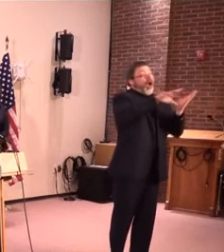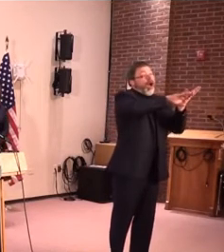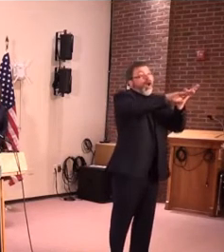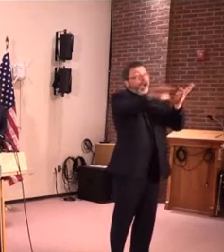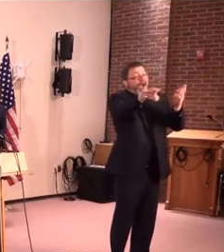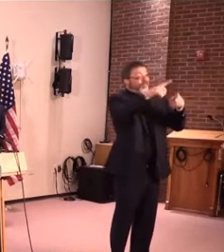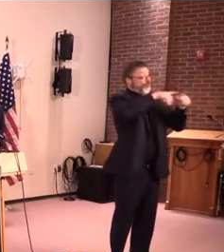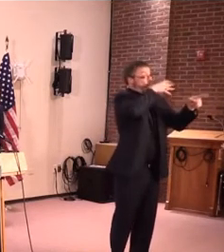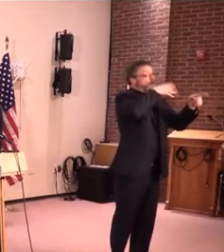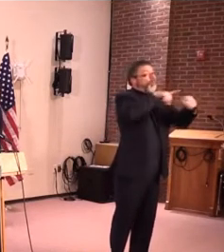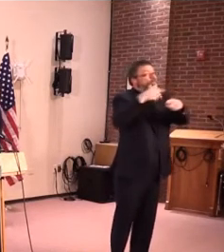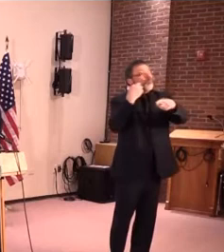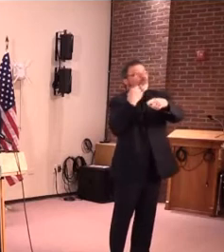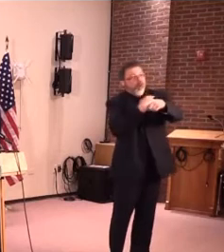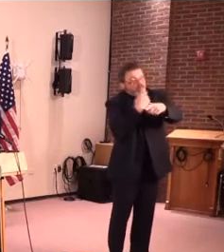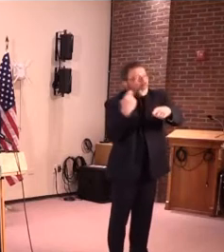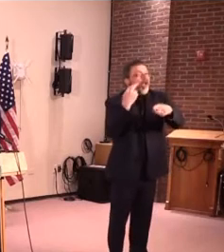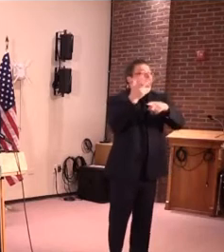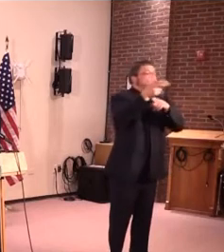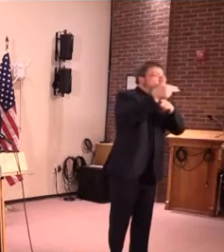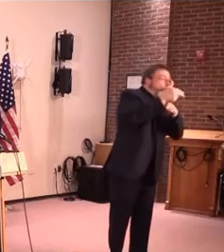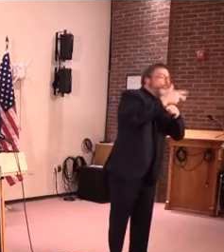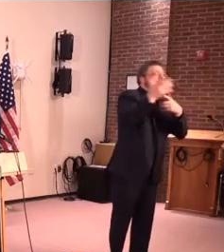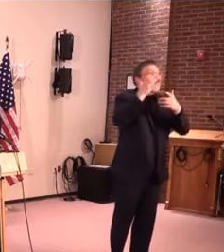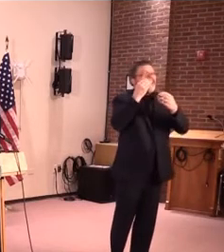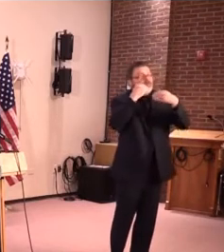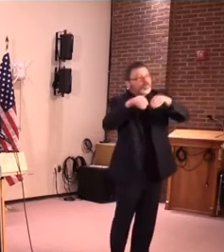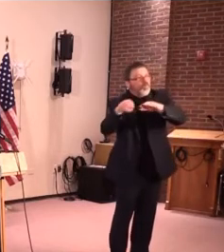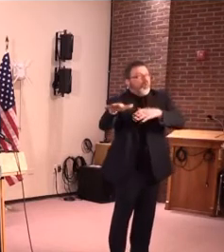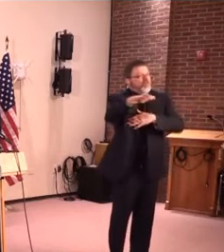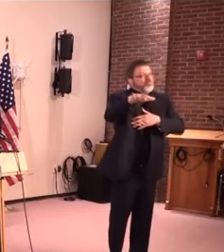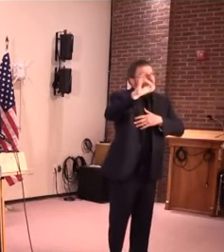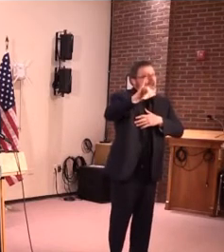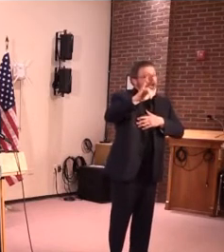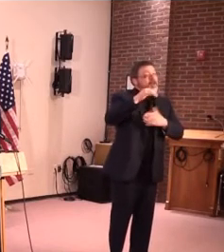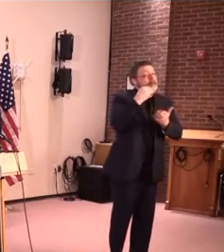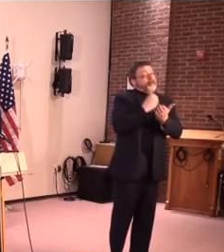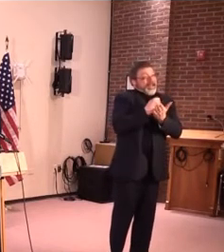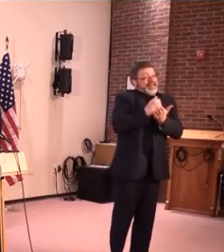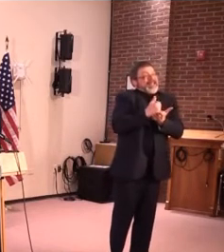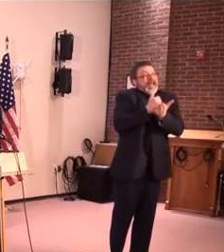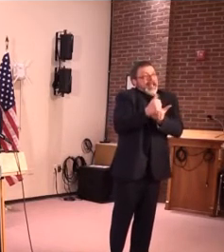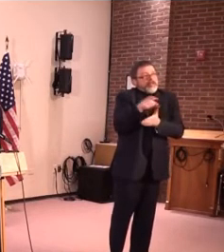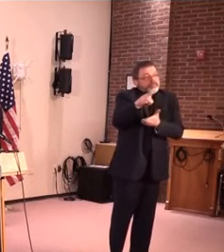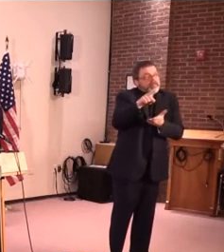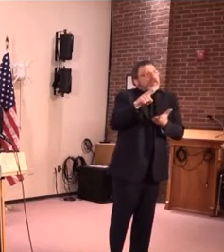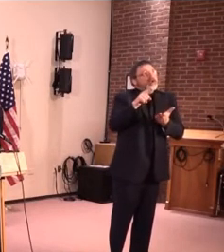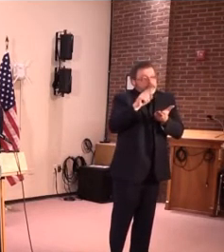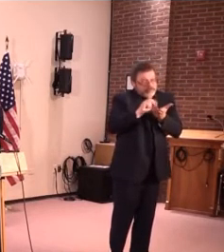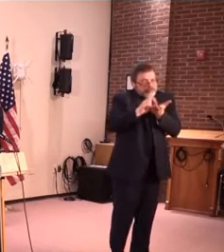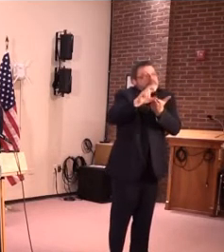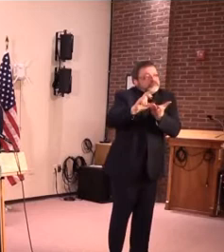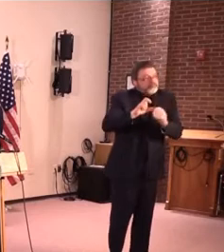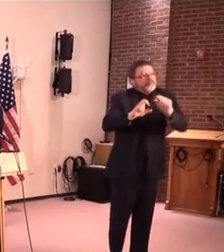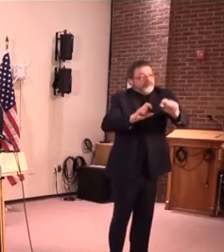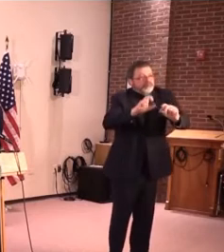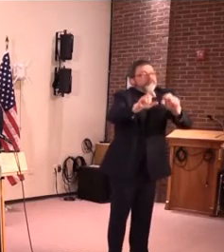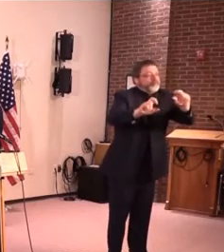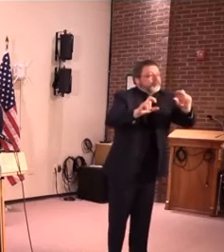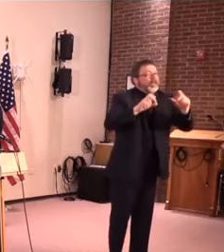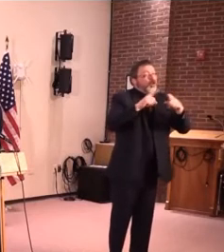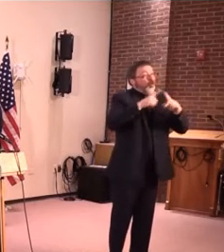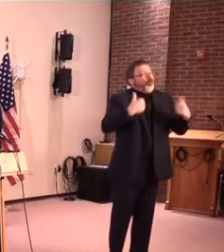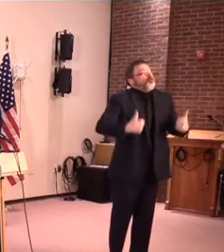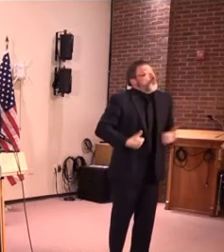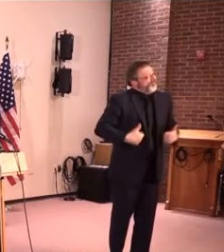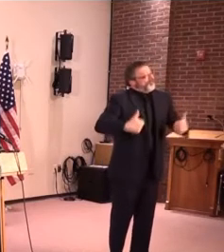villages, these grants would provide relief and hope that pushes Vermont towards recovery. This